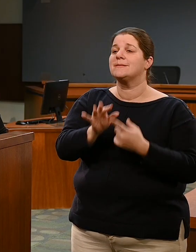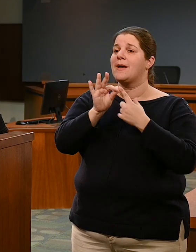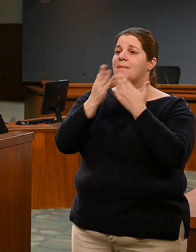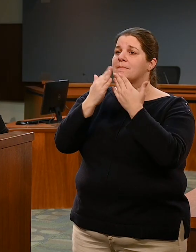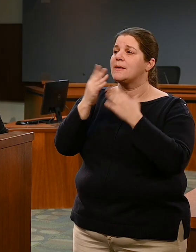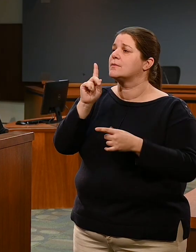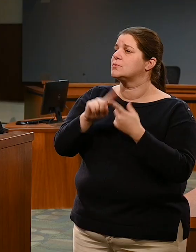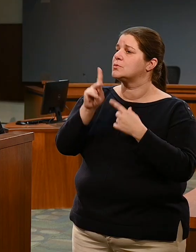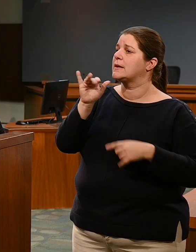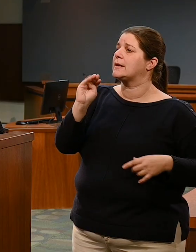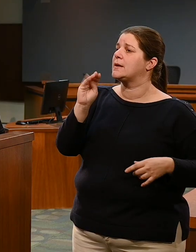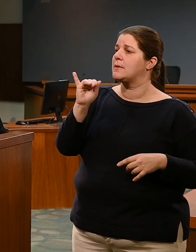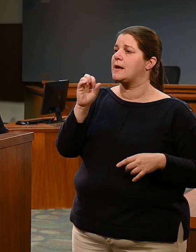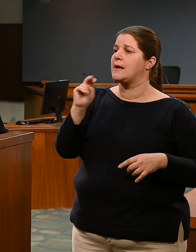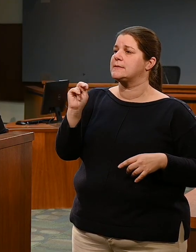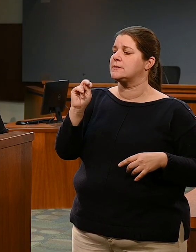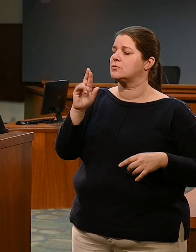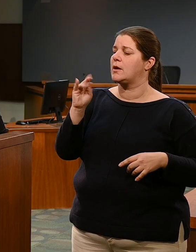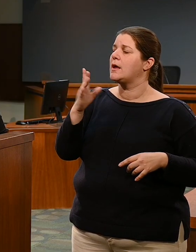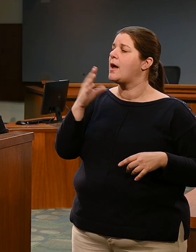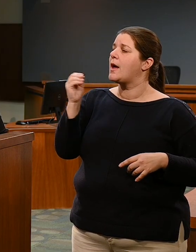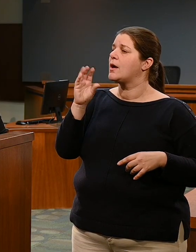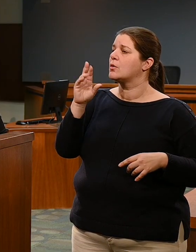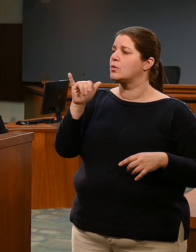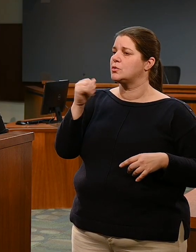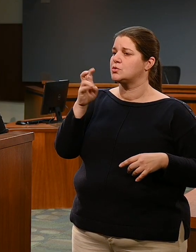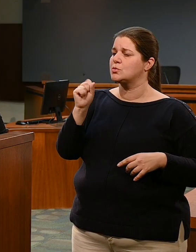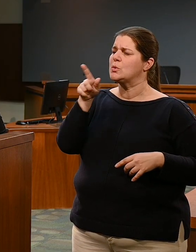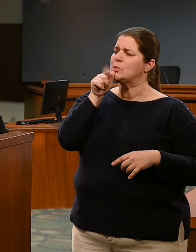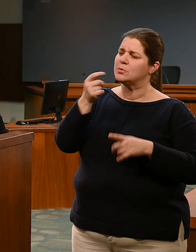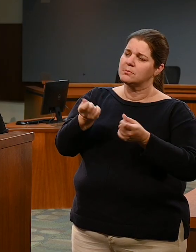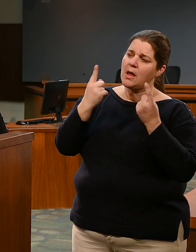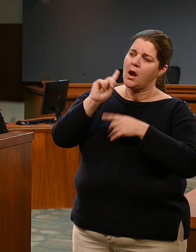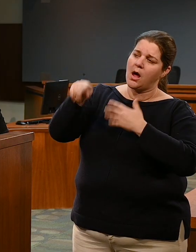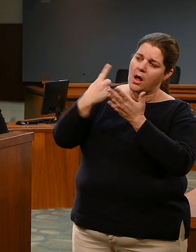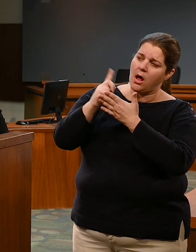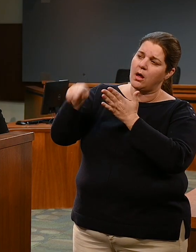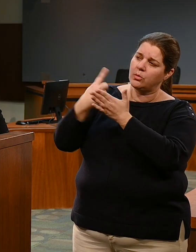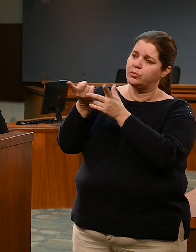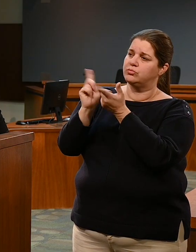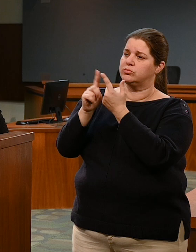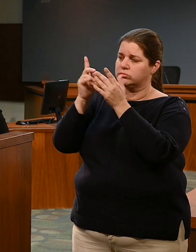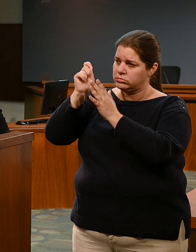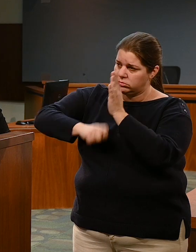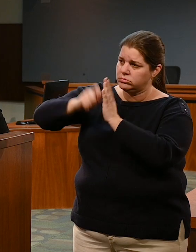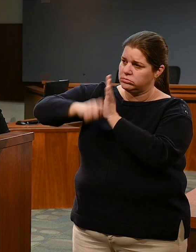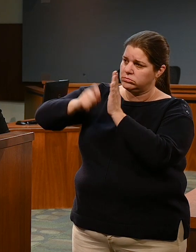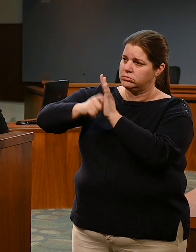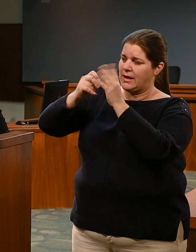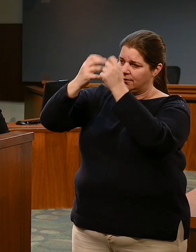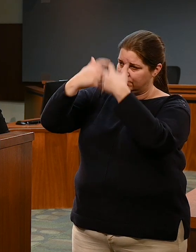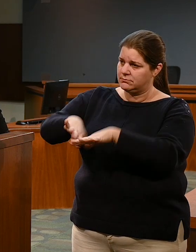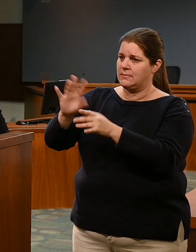Kim Eisenreich and Corey Jones, who spent hours upon hours writing, gathering input, and helping to finalize the report. And I want